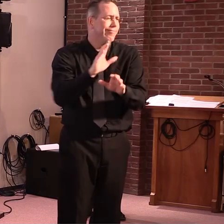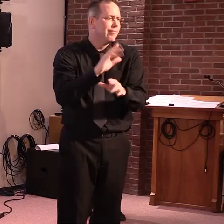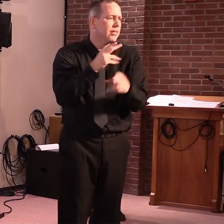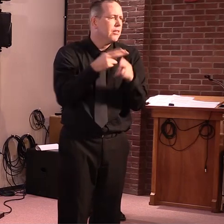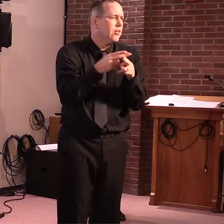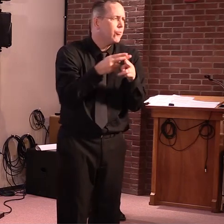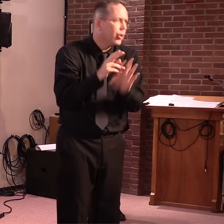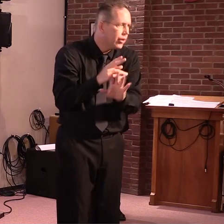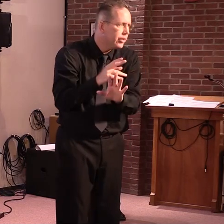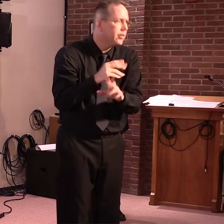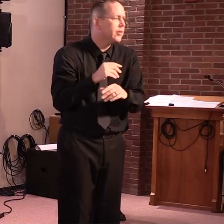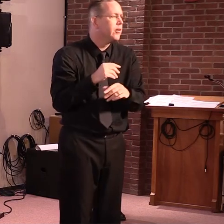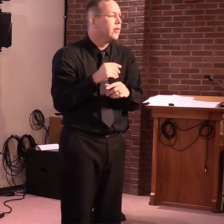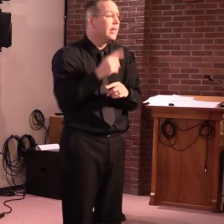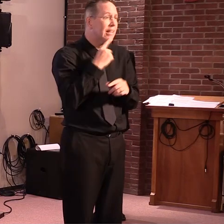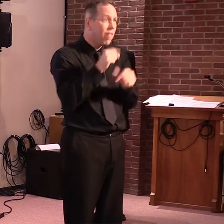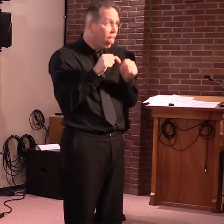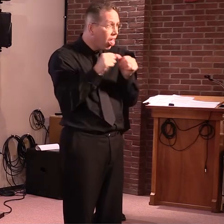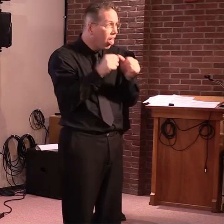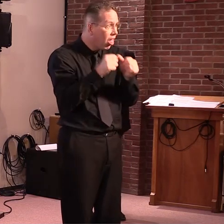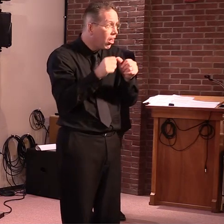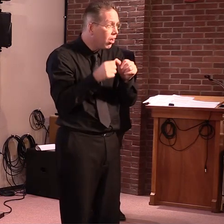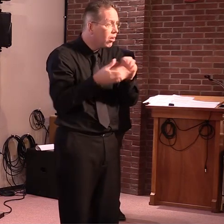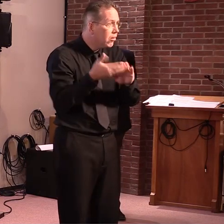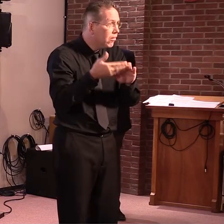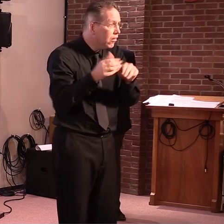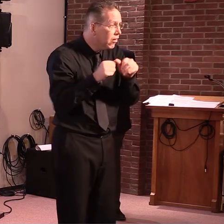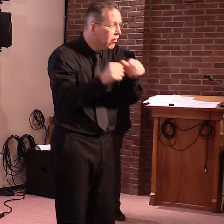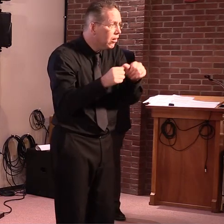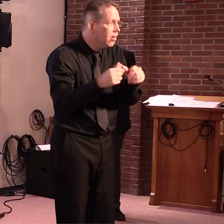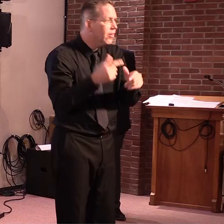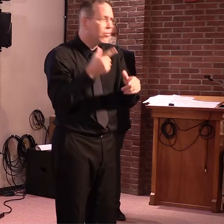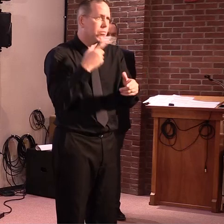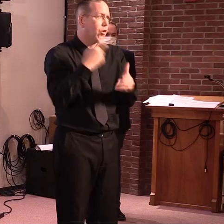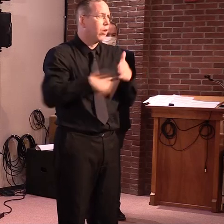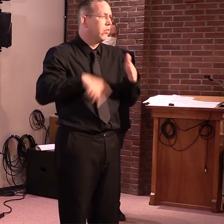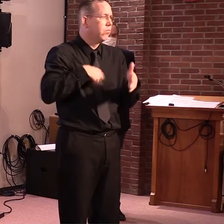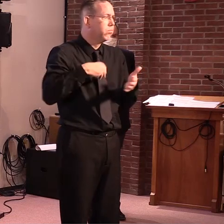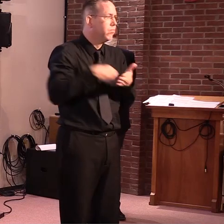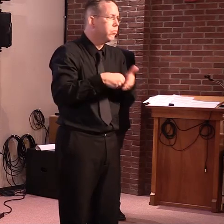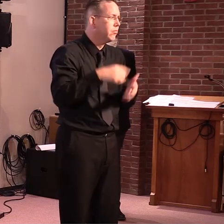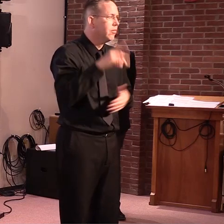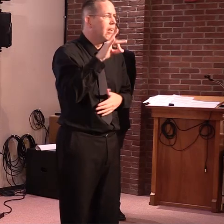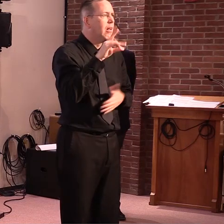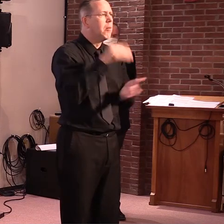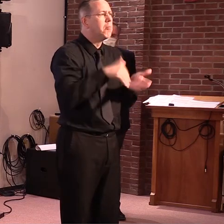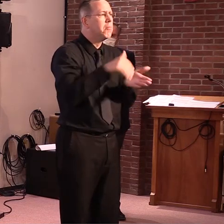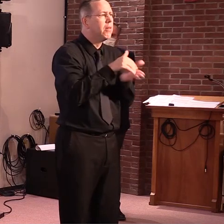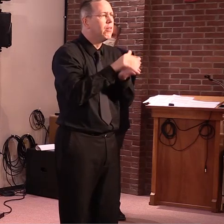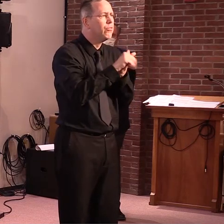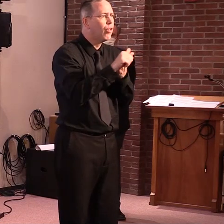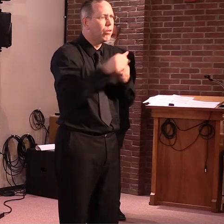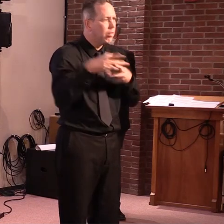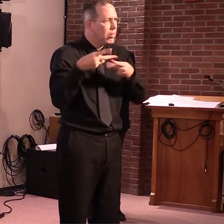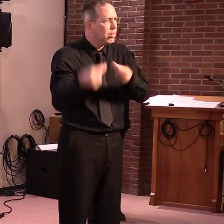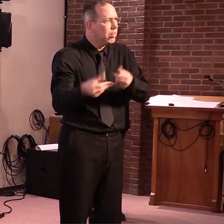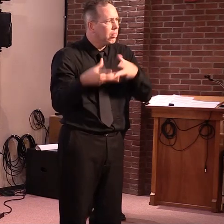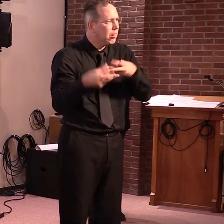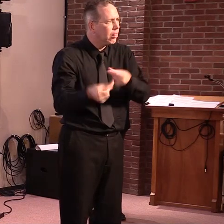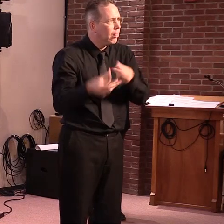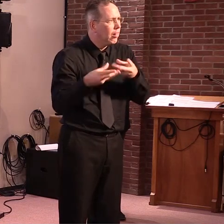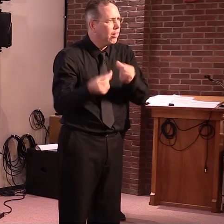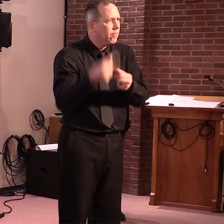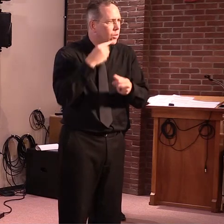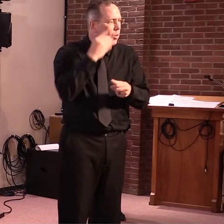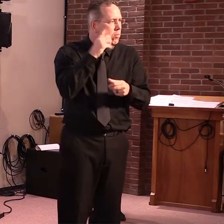$48 million a year if you annualize the cost of that program. And it really doesn't